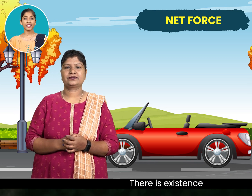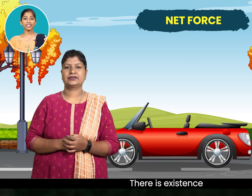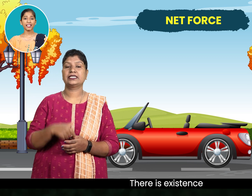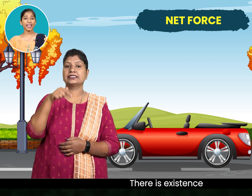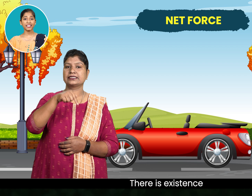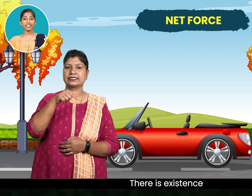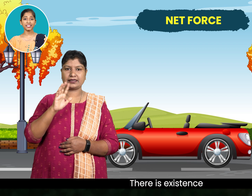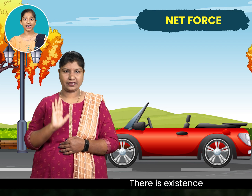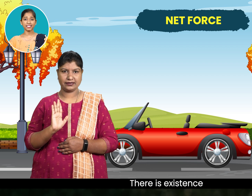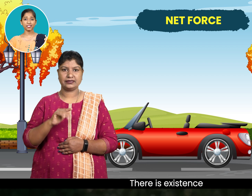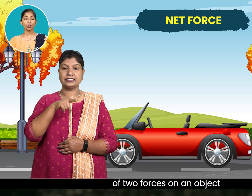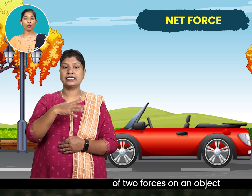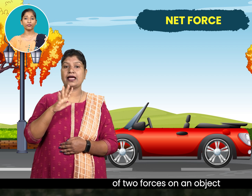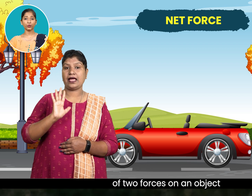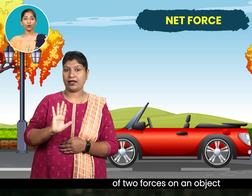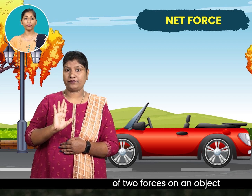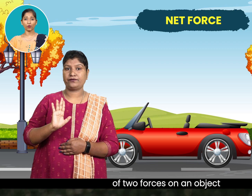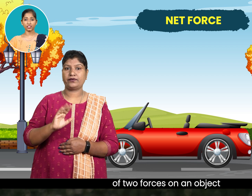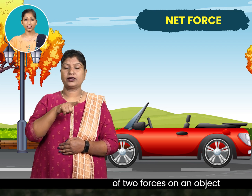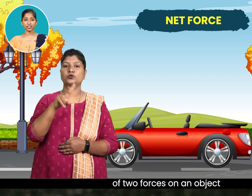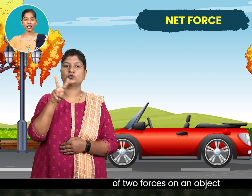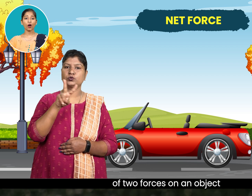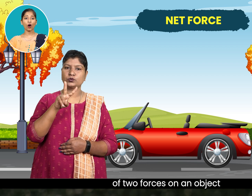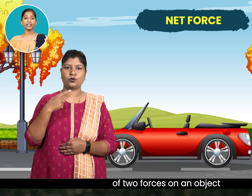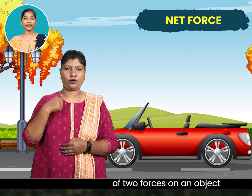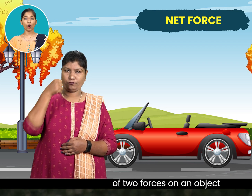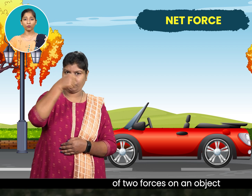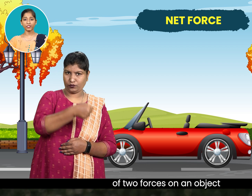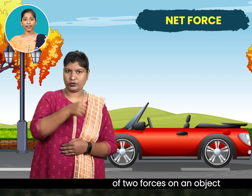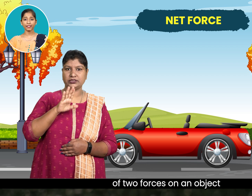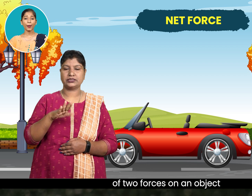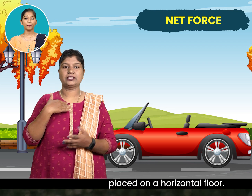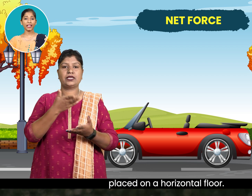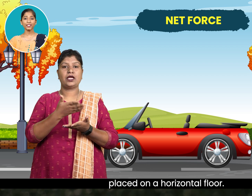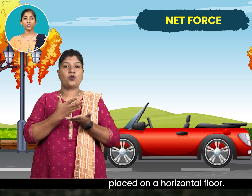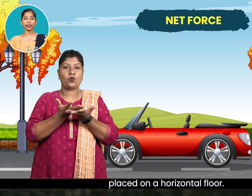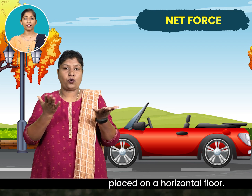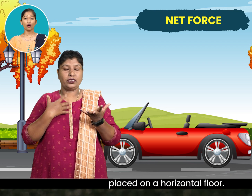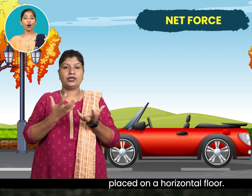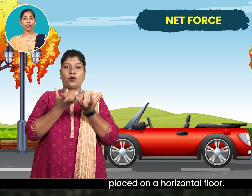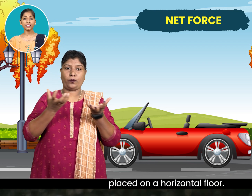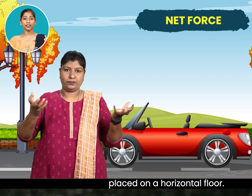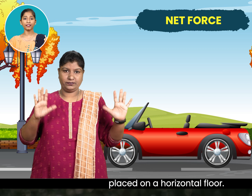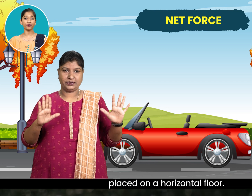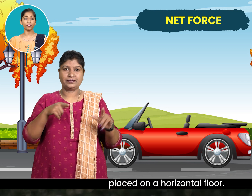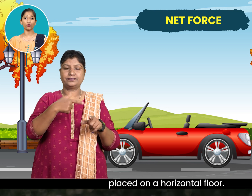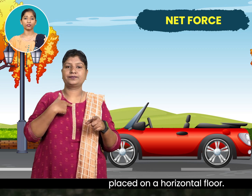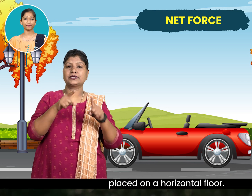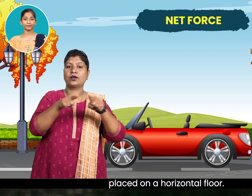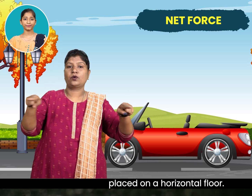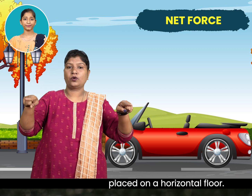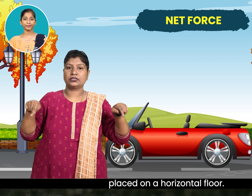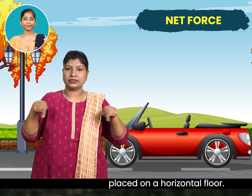There is existence of two forces on an object placed on a horizontal